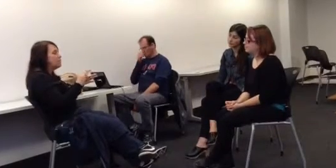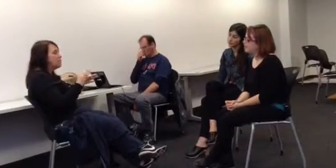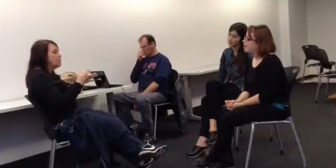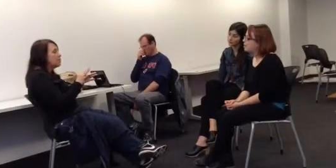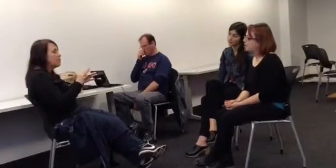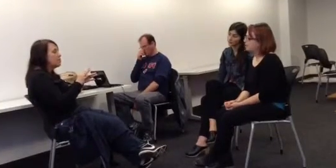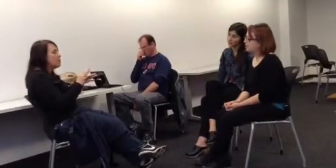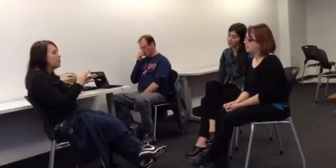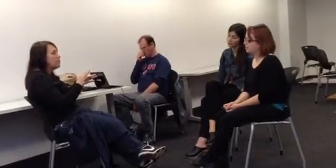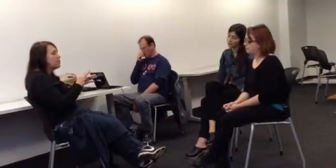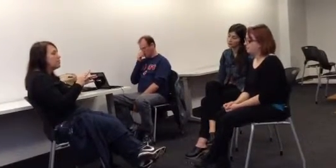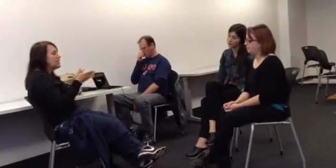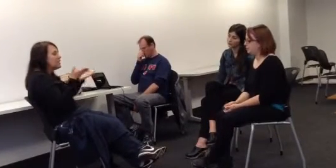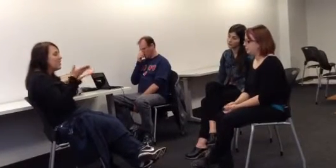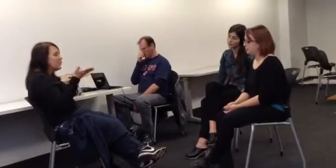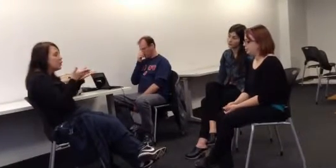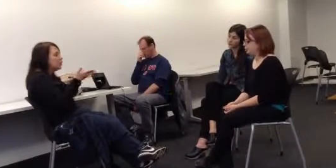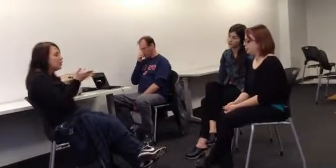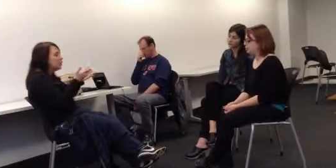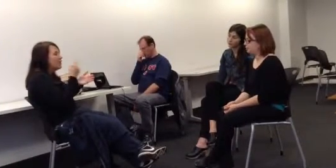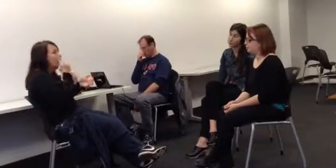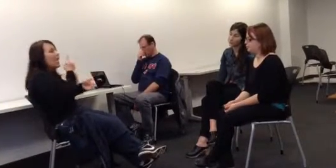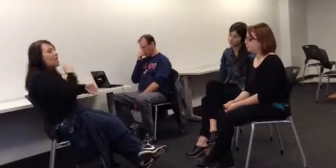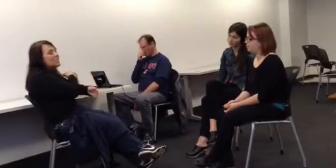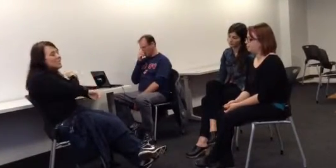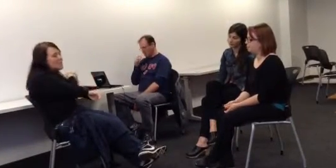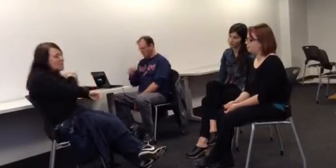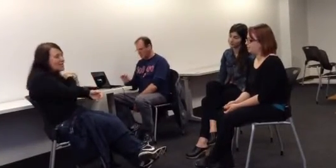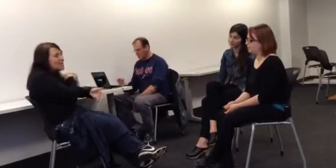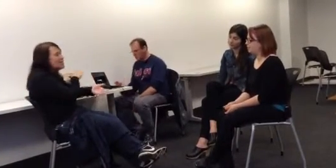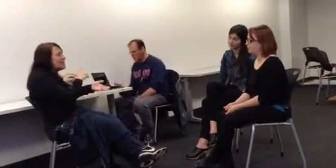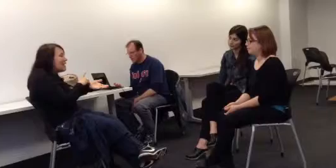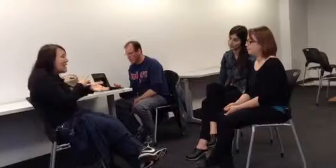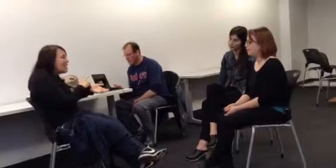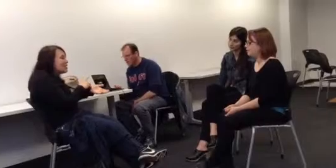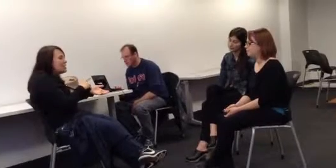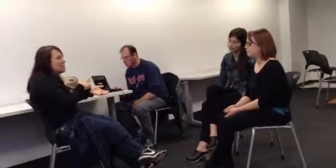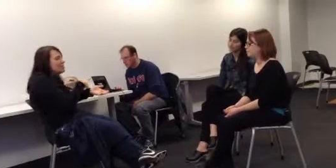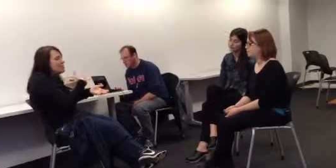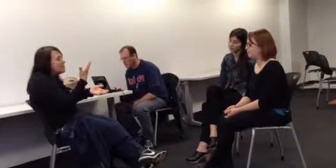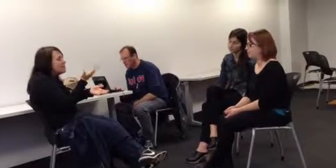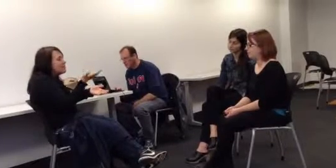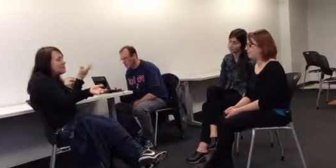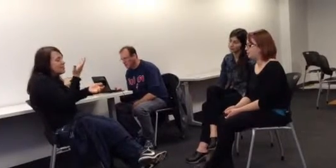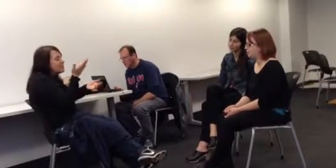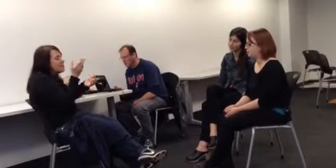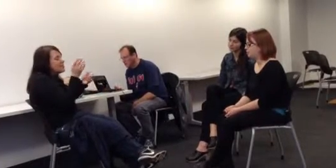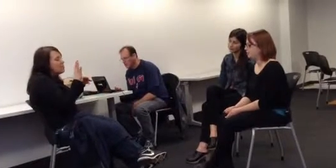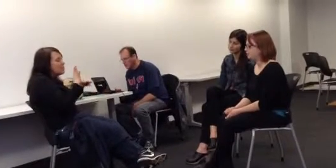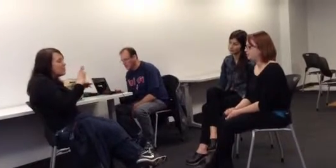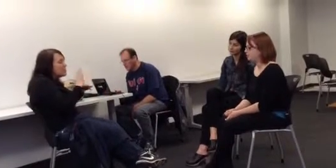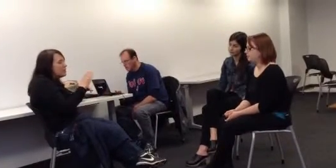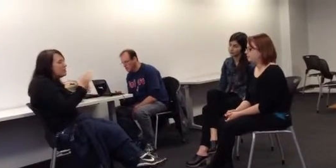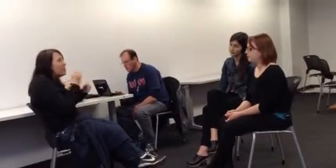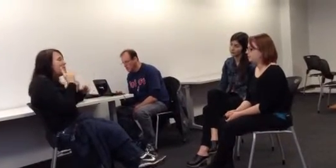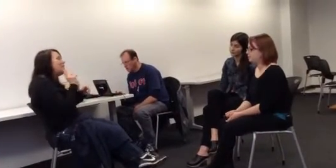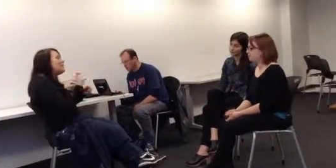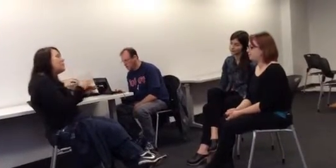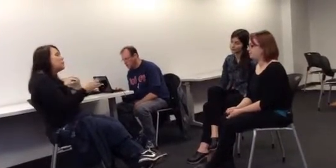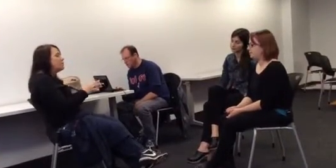I meant a lot of deaf people need interpreting services, like for the hospital or for the doctor or for business